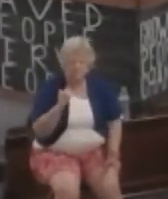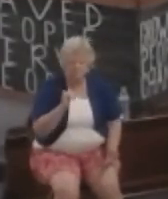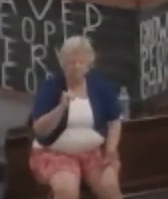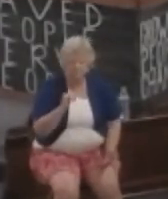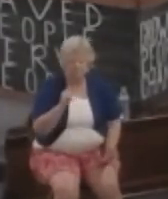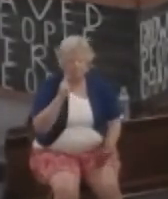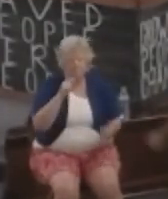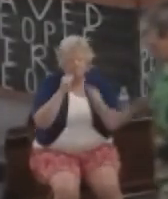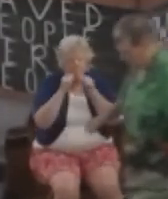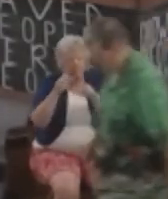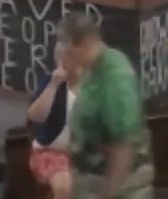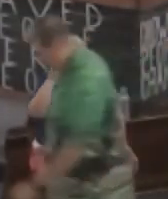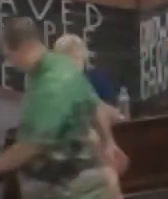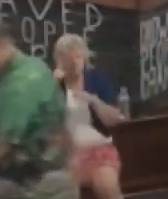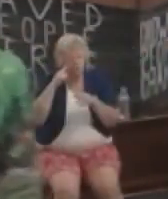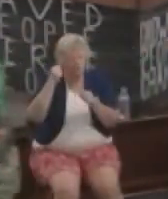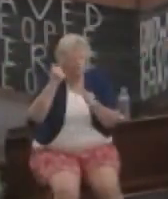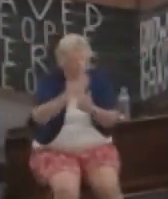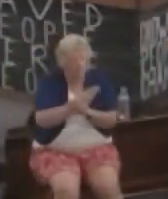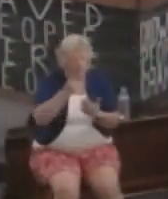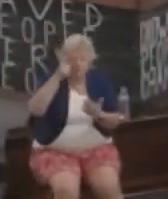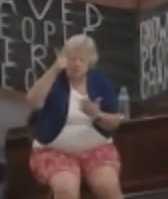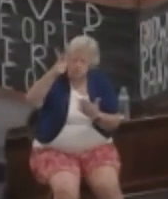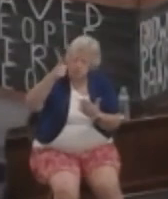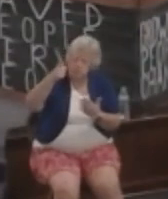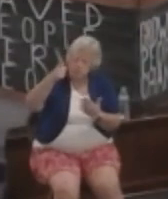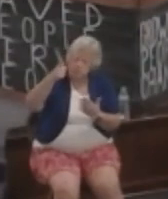Bless you, Father, for all that you are.